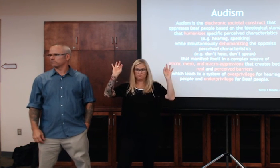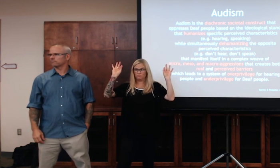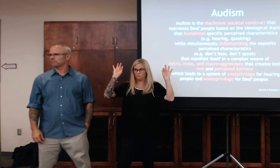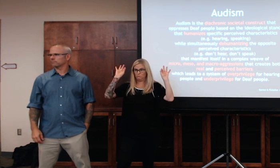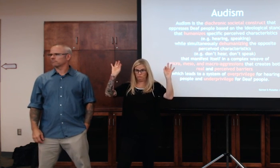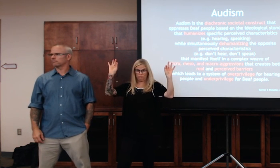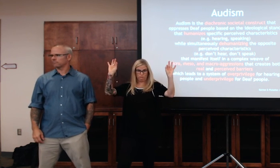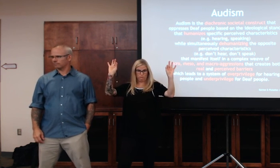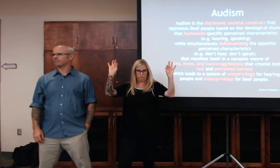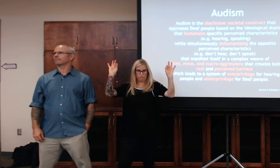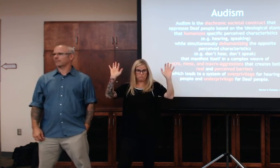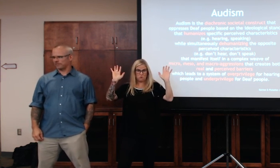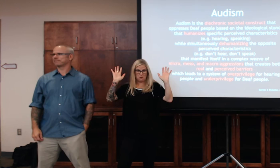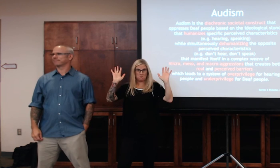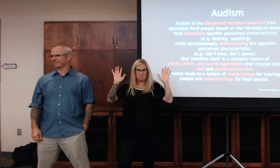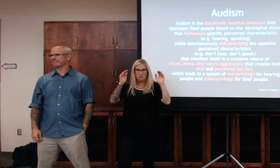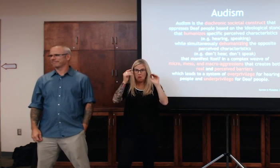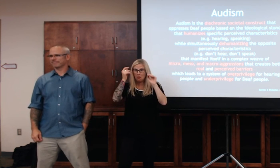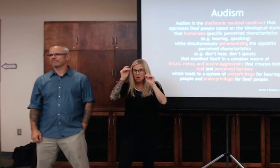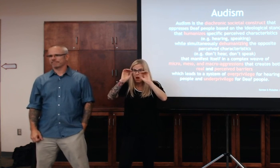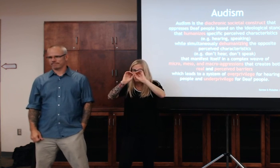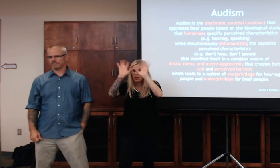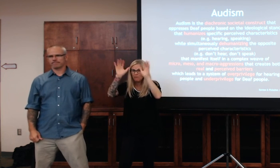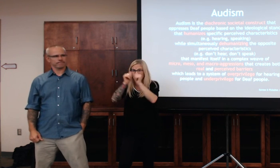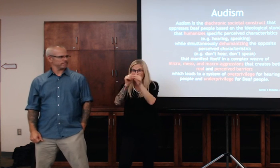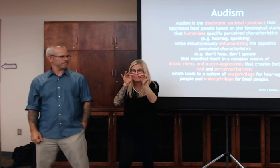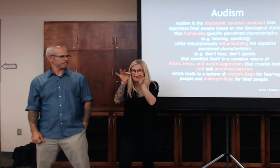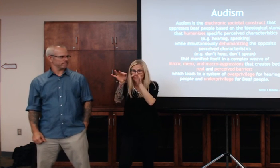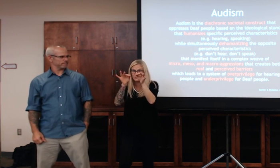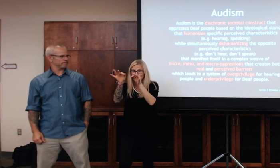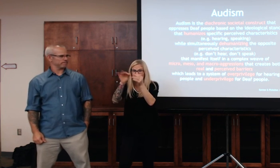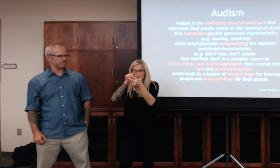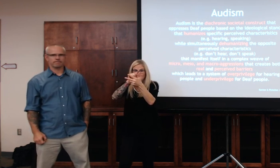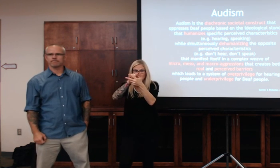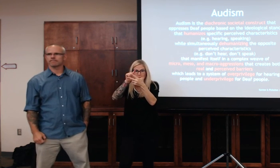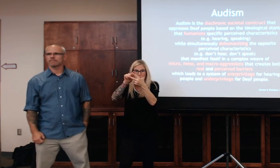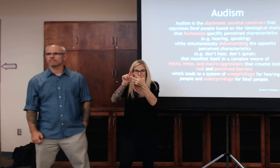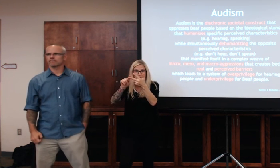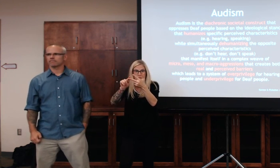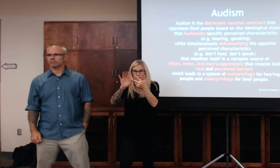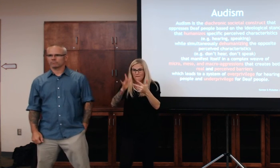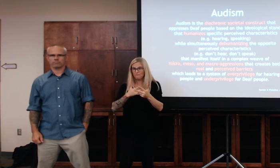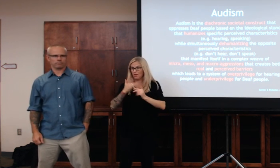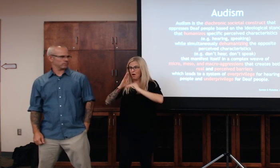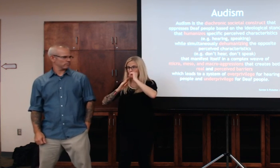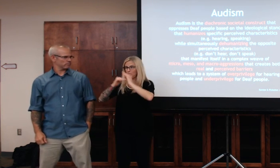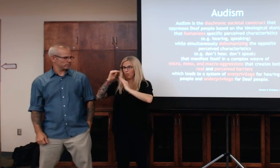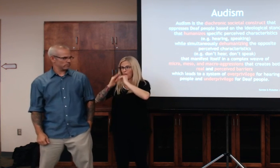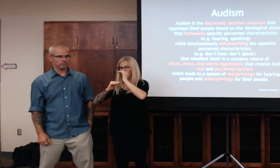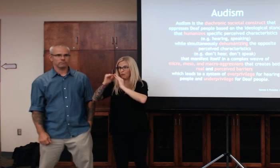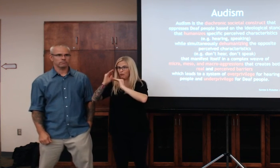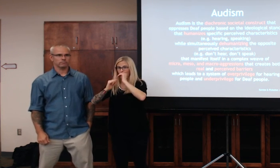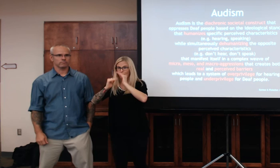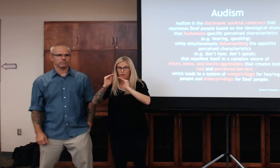All right. Following along? Are we clear with the definition of those three words? Are we feeling comfortable with